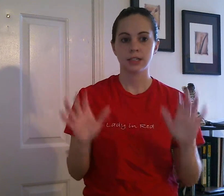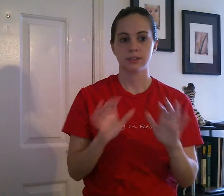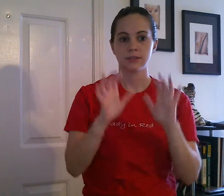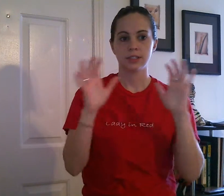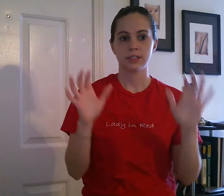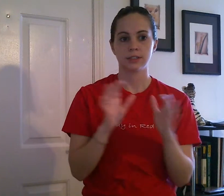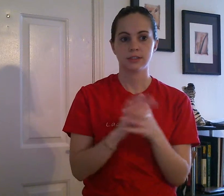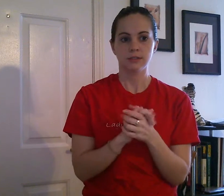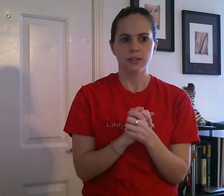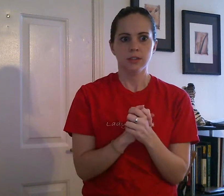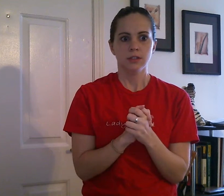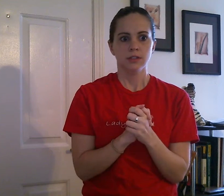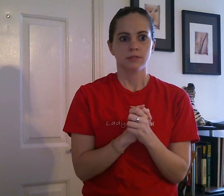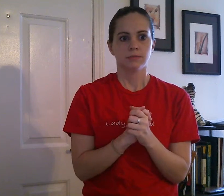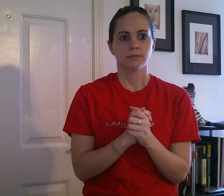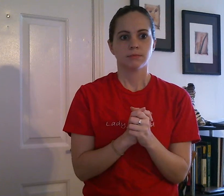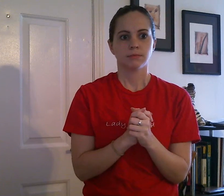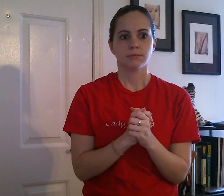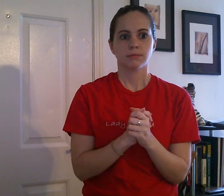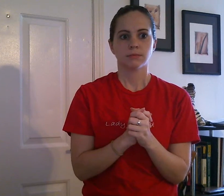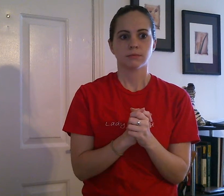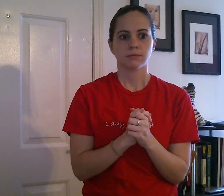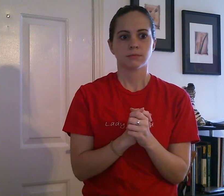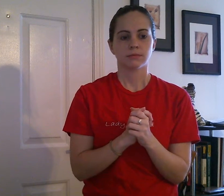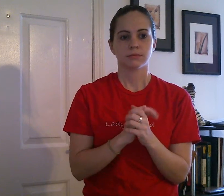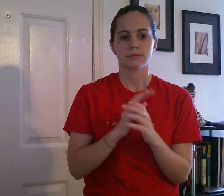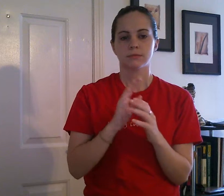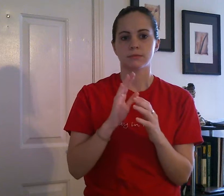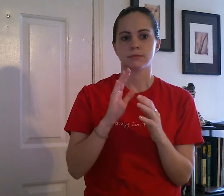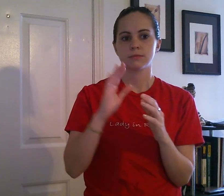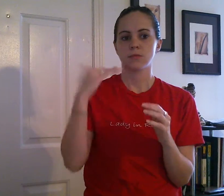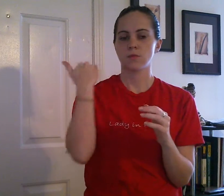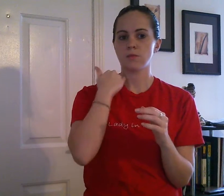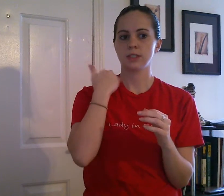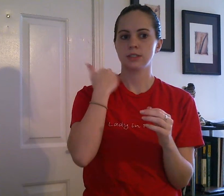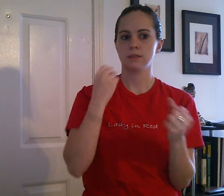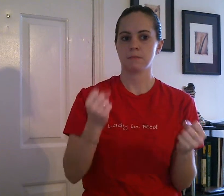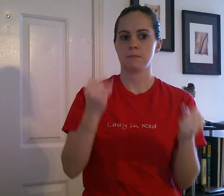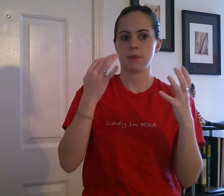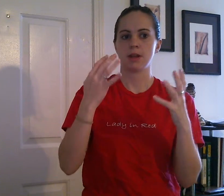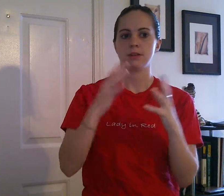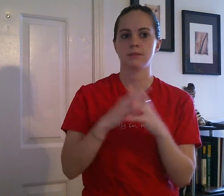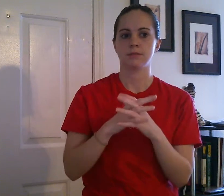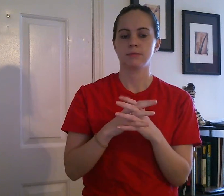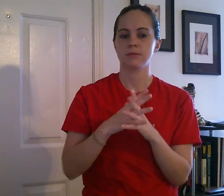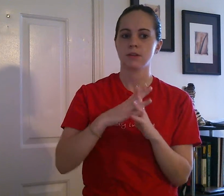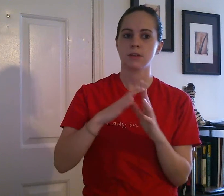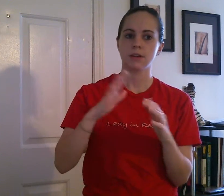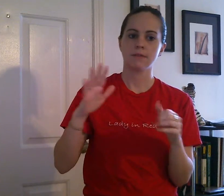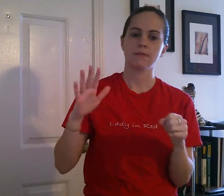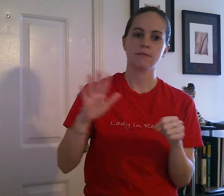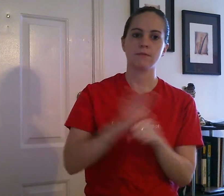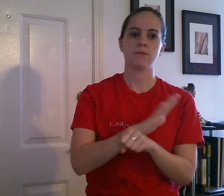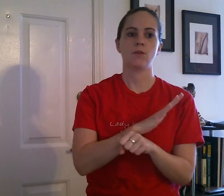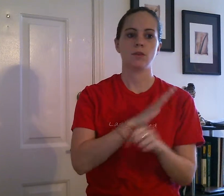other activities might create hazards or make the risk of some greater. In a full assessment, these other activities must be